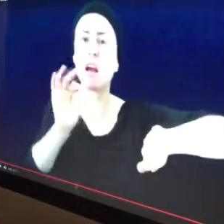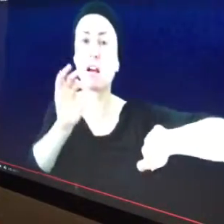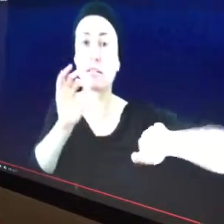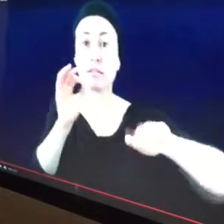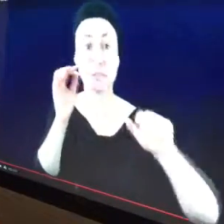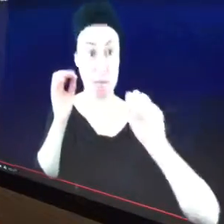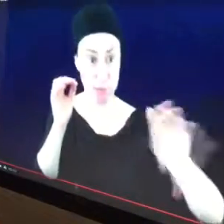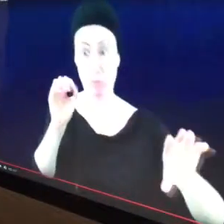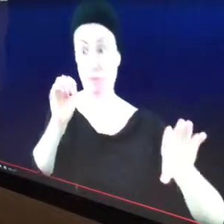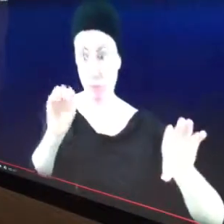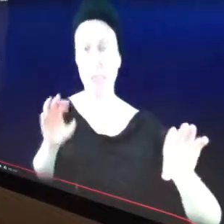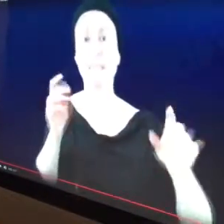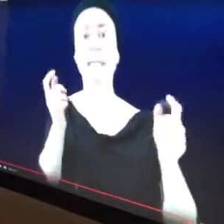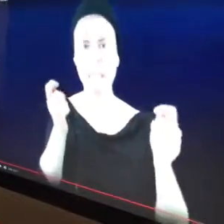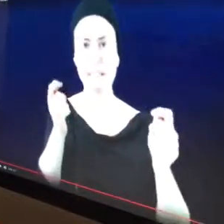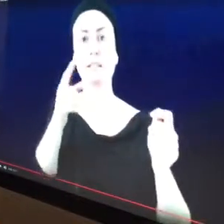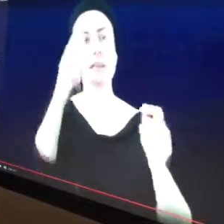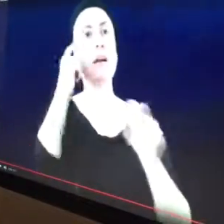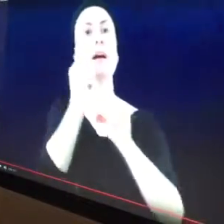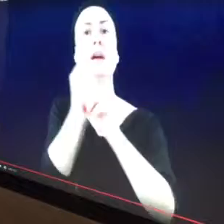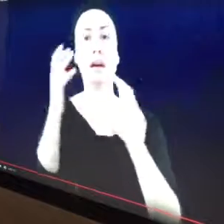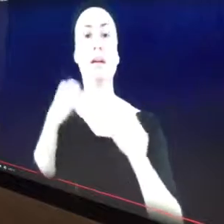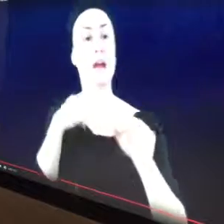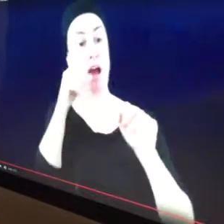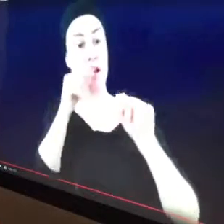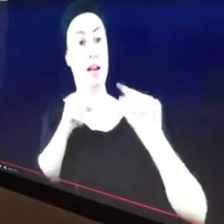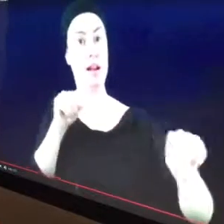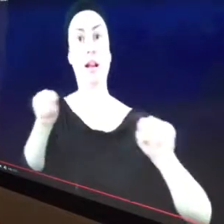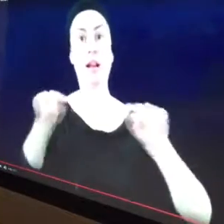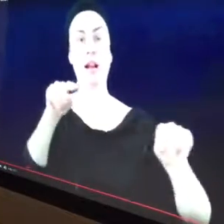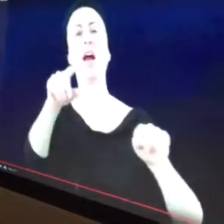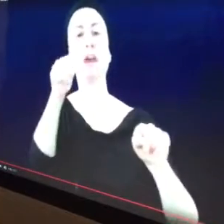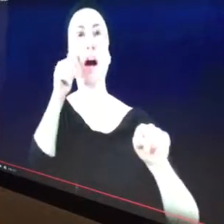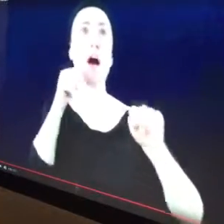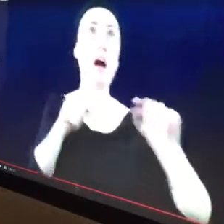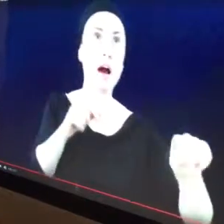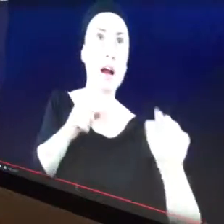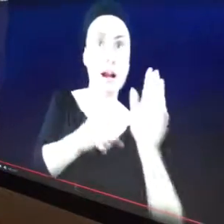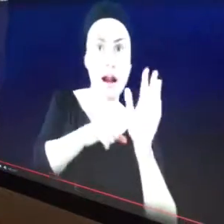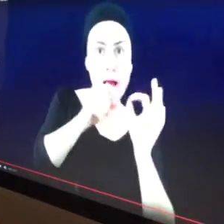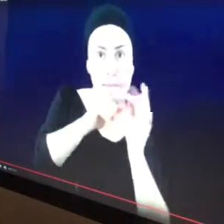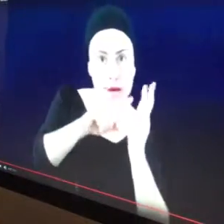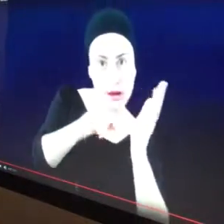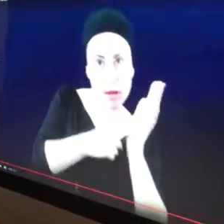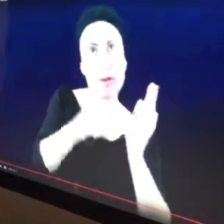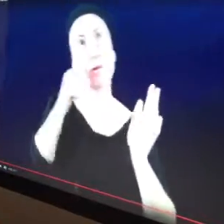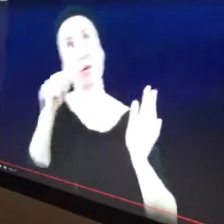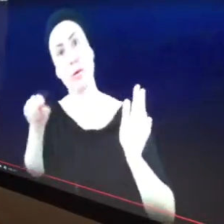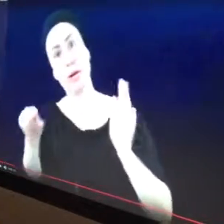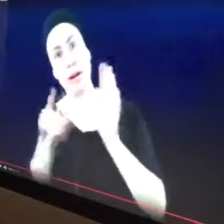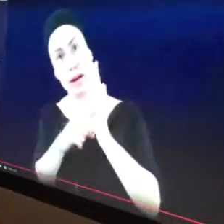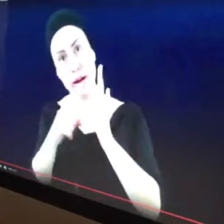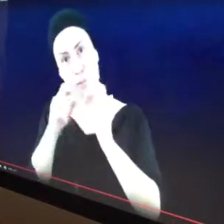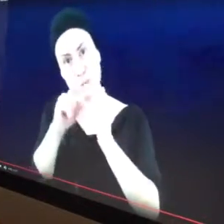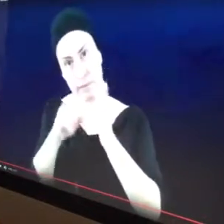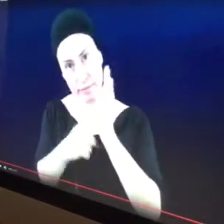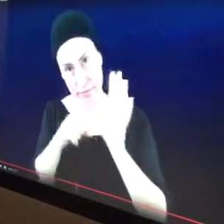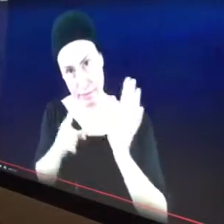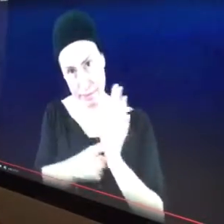mean that they're separated that way in real space, but I locate them in space to make subsequent reference to those parties much more simple and straightforward,